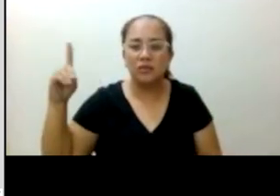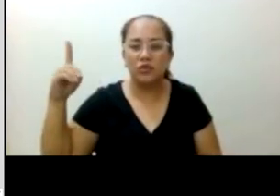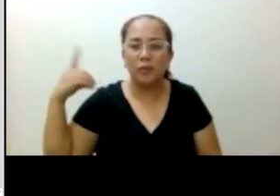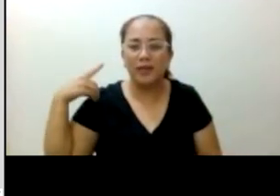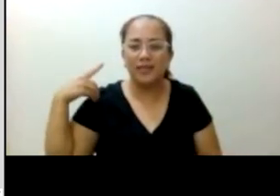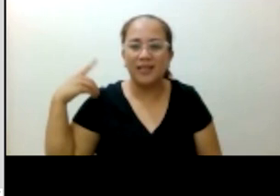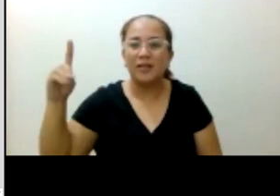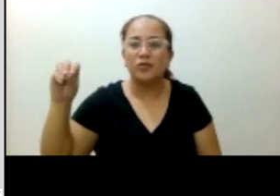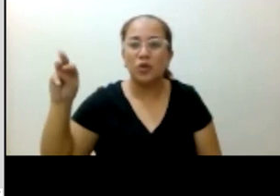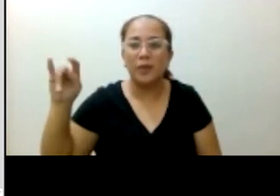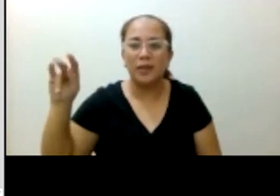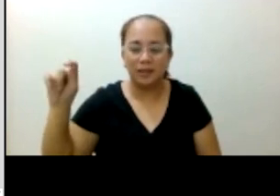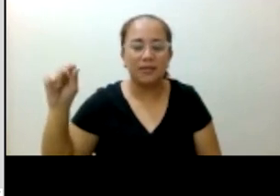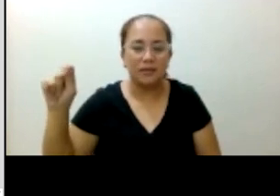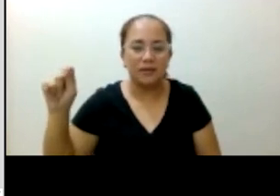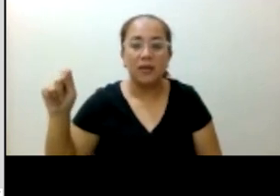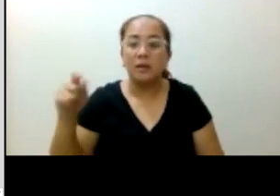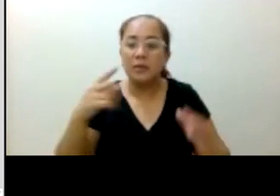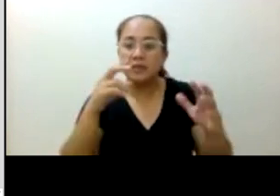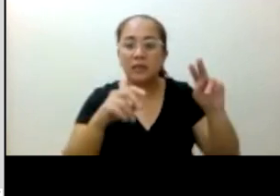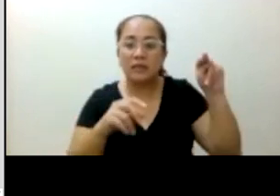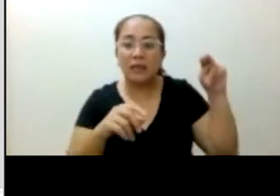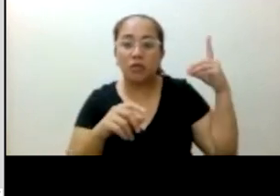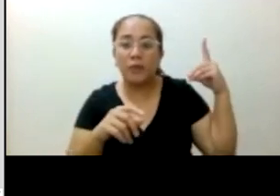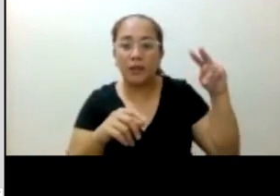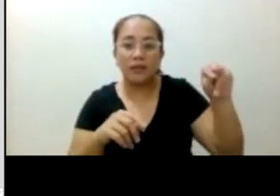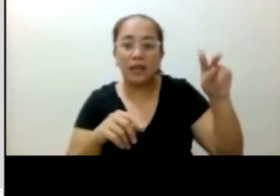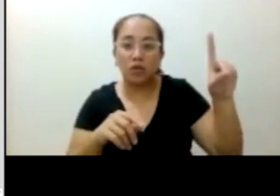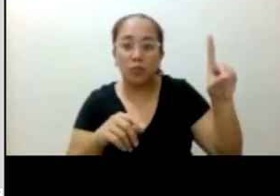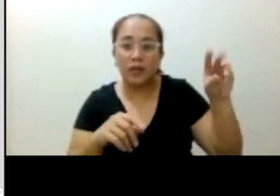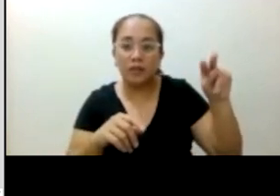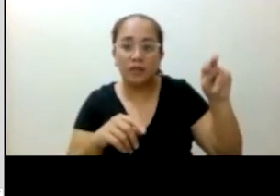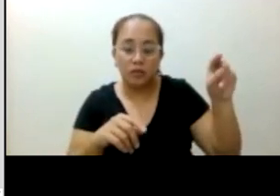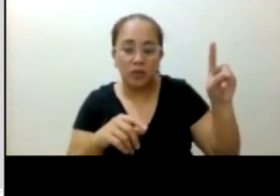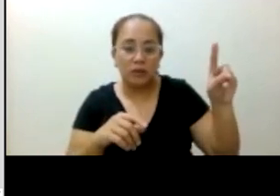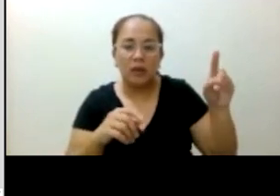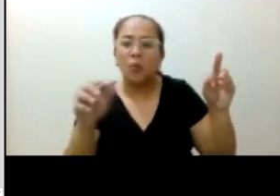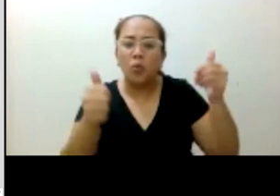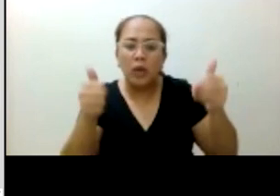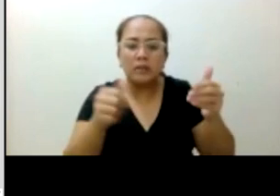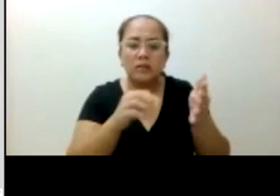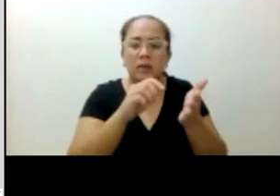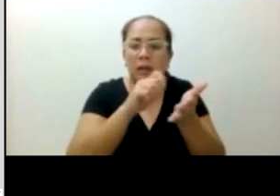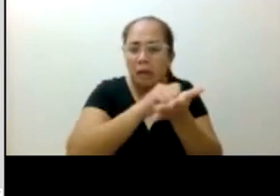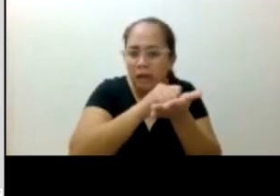Now looking at the non-dominant hand shape, does eraser or warm go